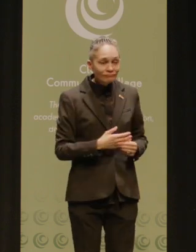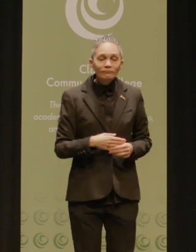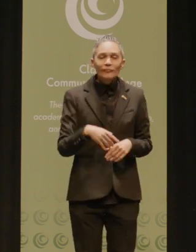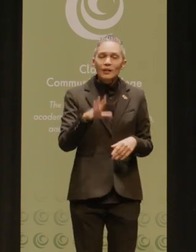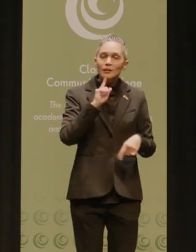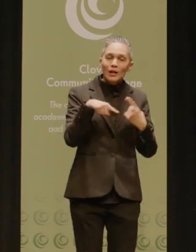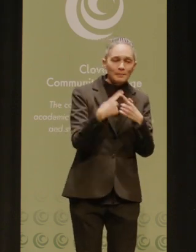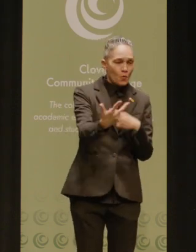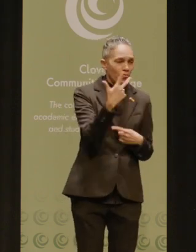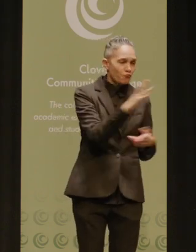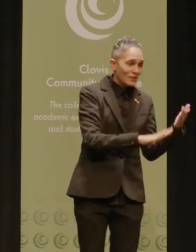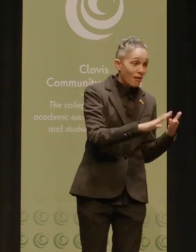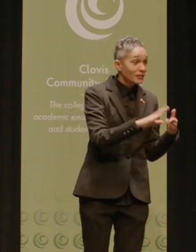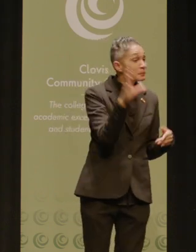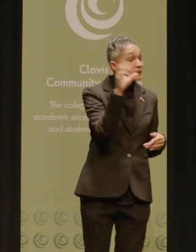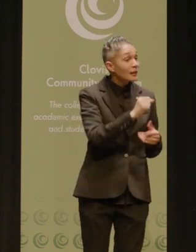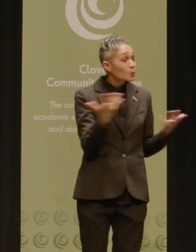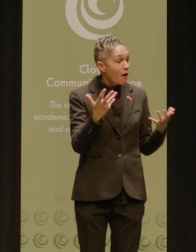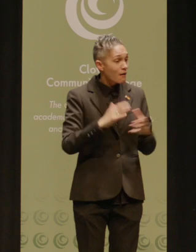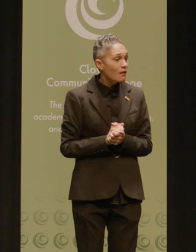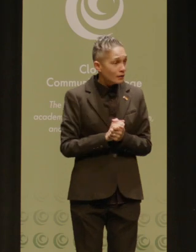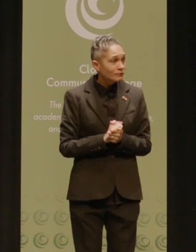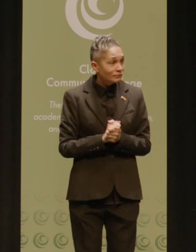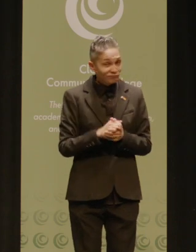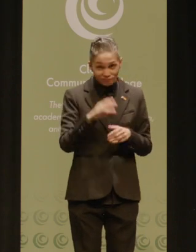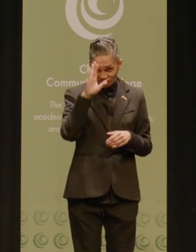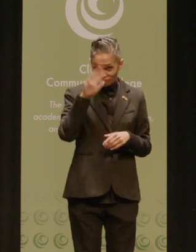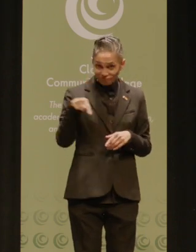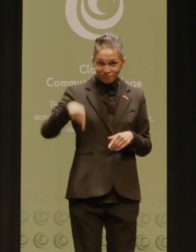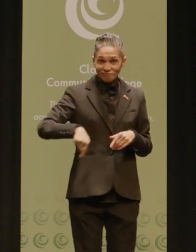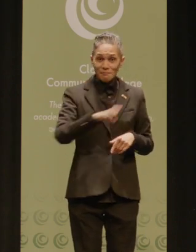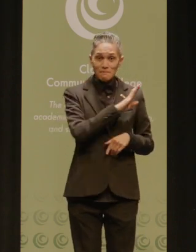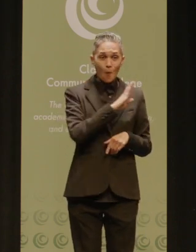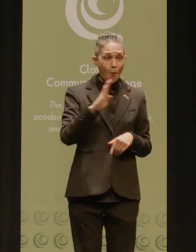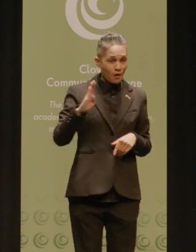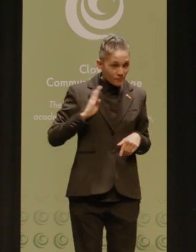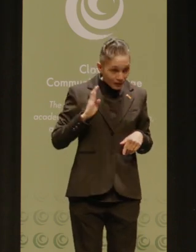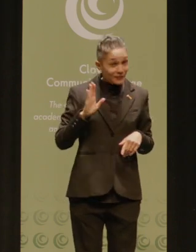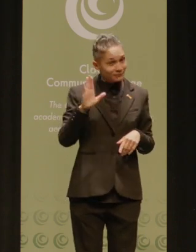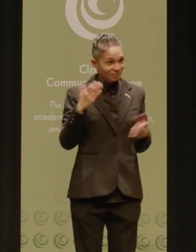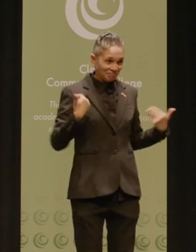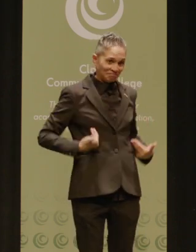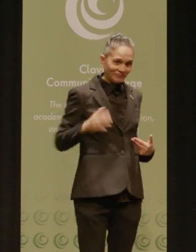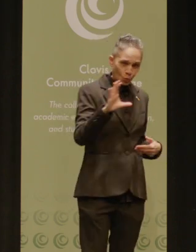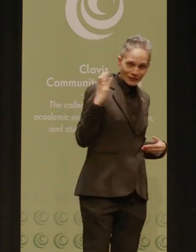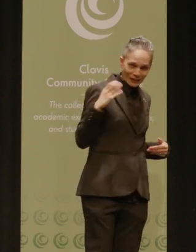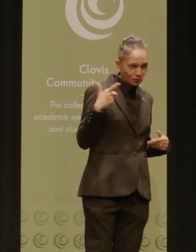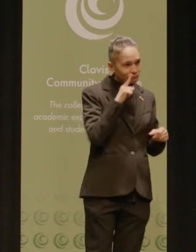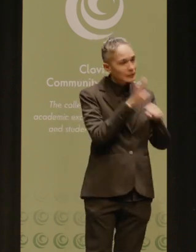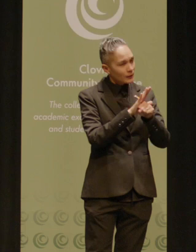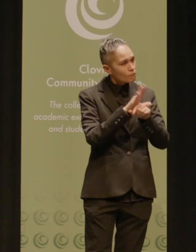And I talked about 3 colleges, but guess what? You know, our board and your chancellor are committed to